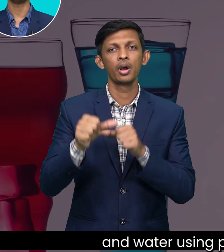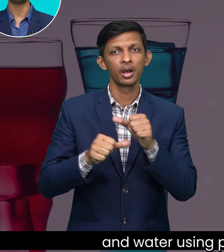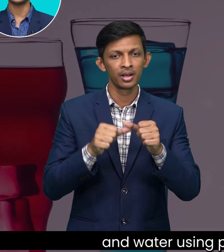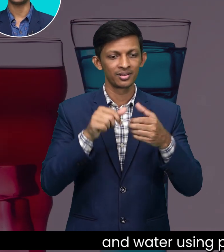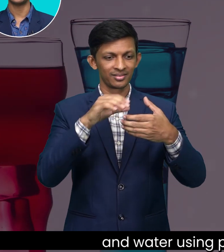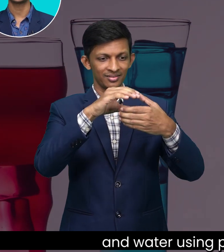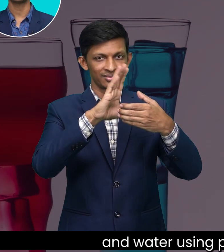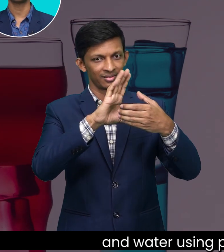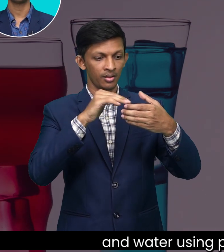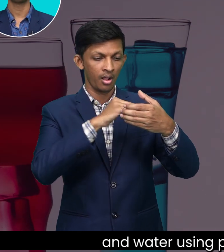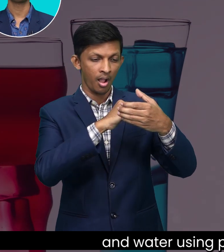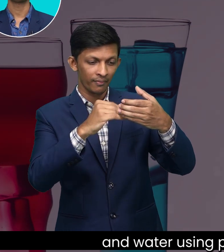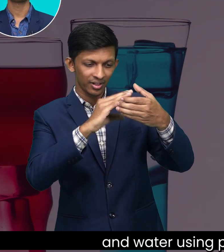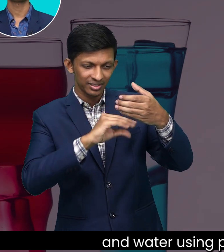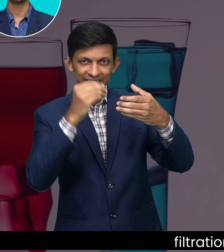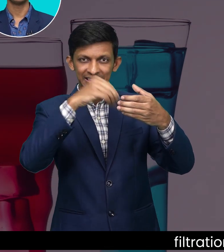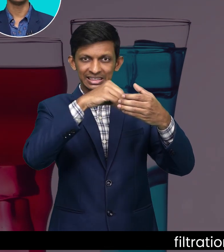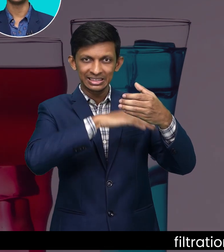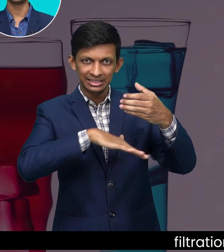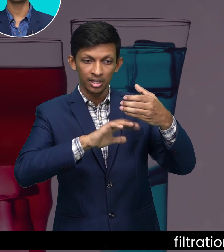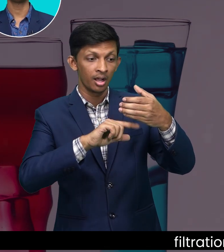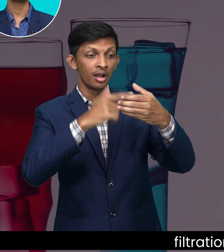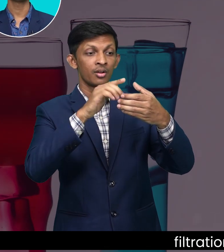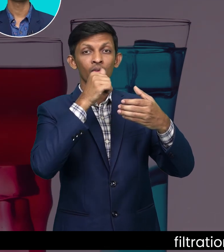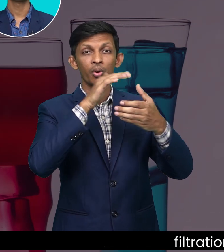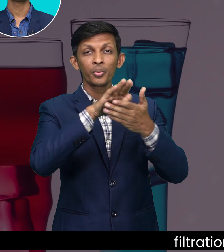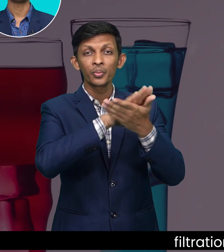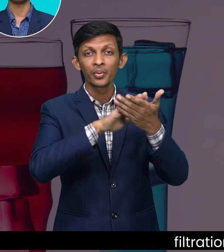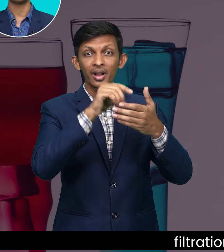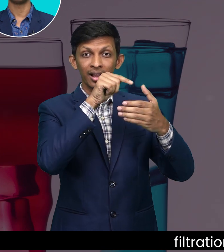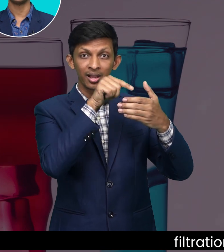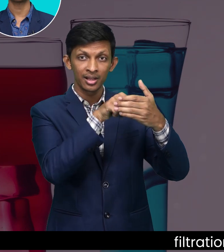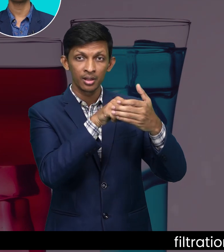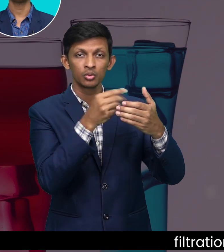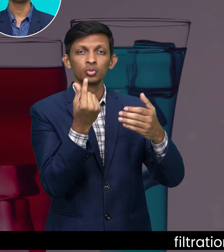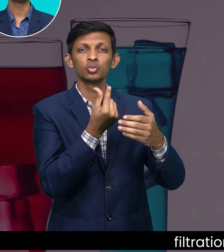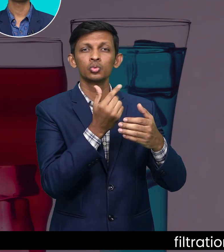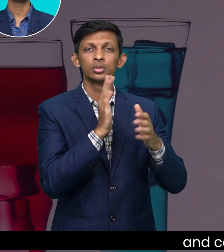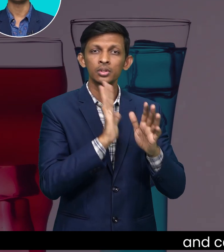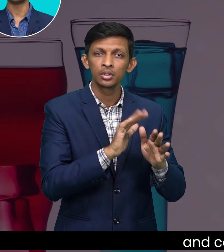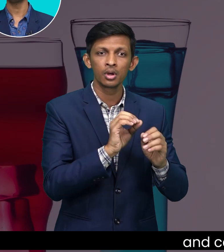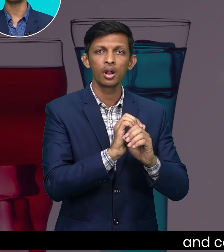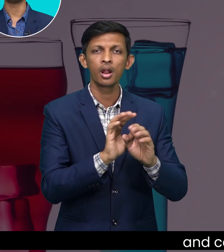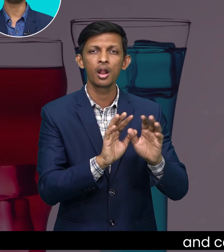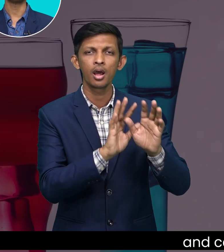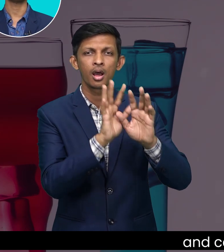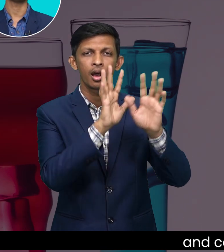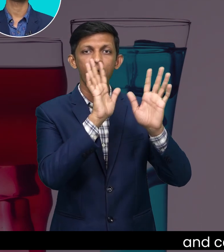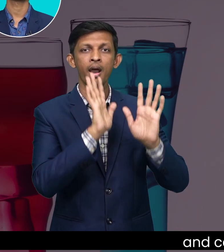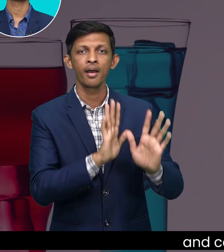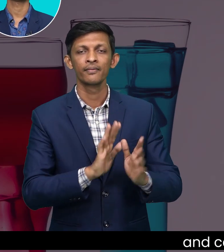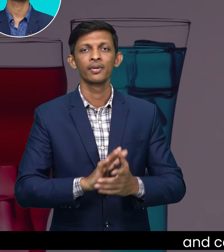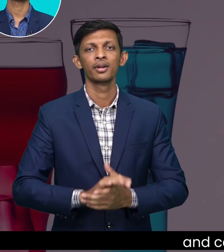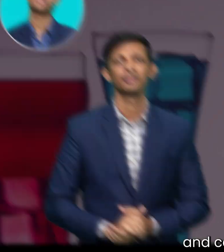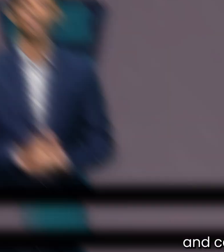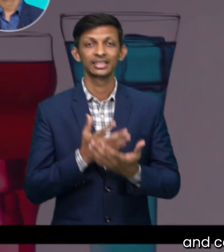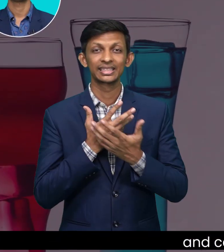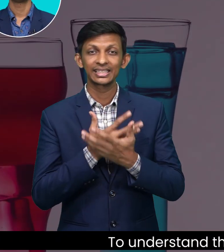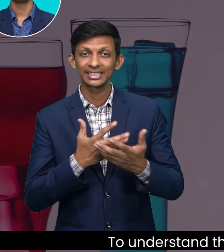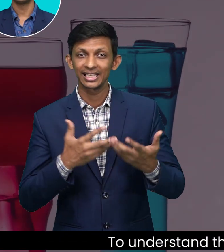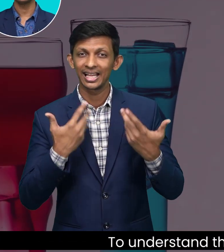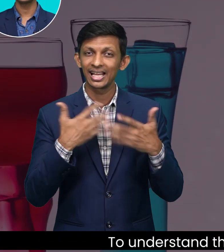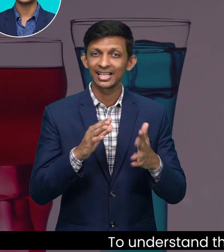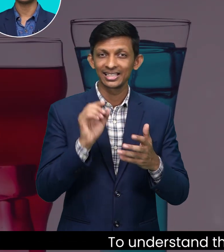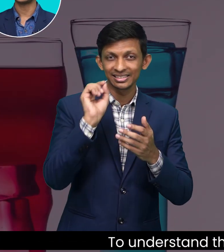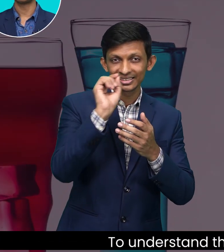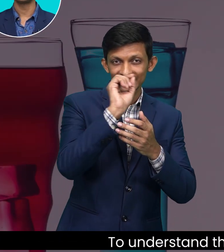processes of decantation, filtration, evaporation, and condensation.